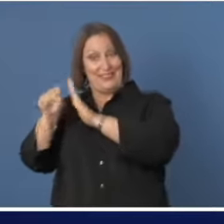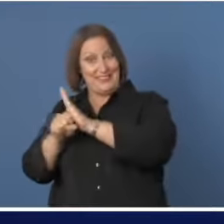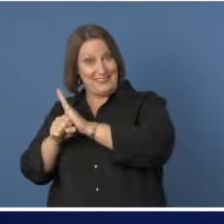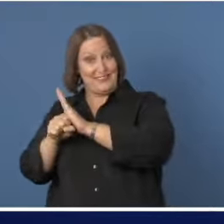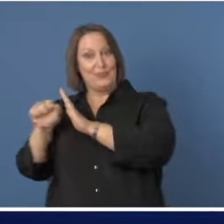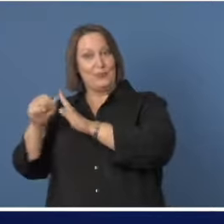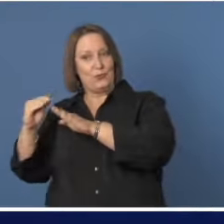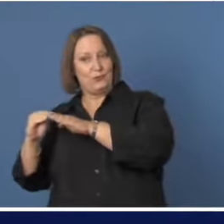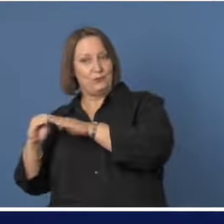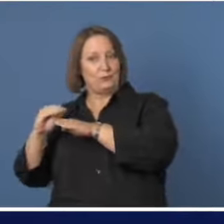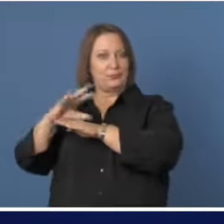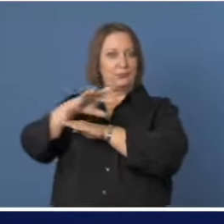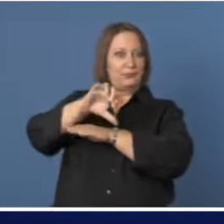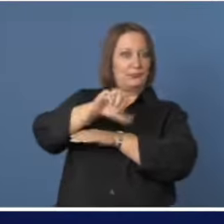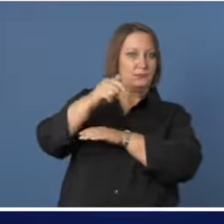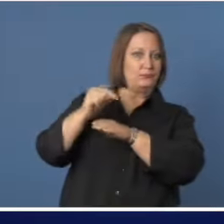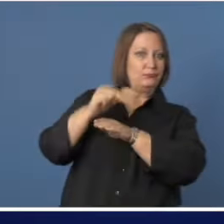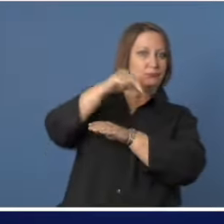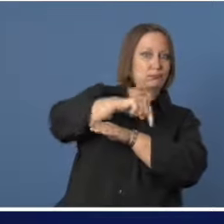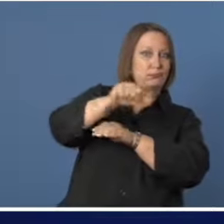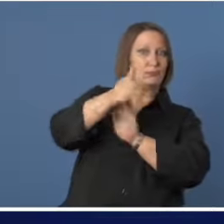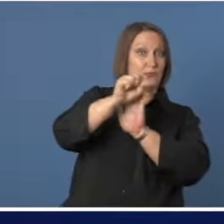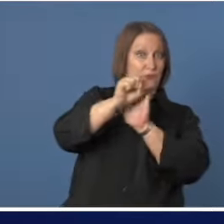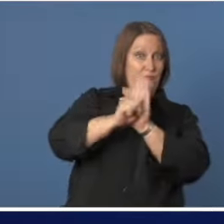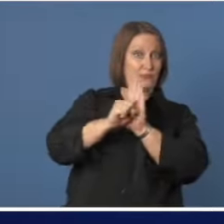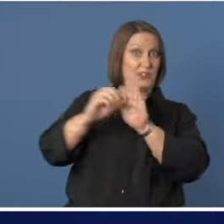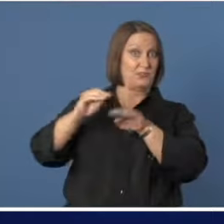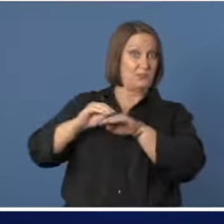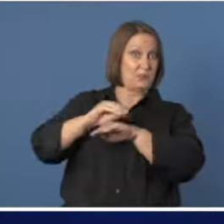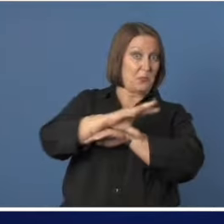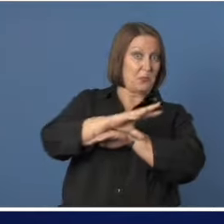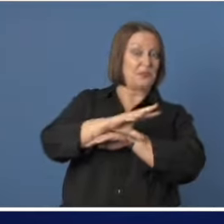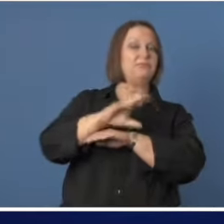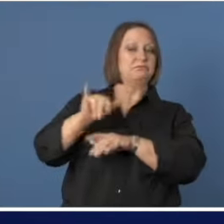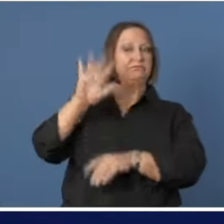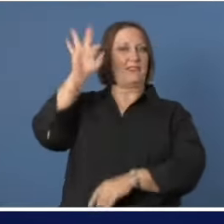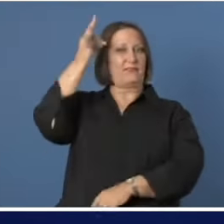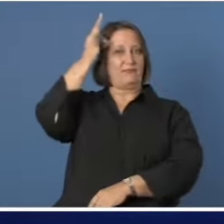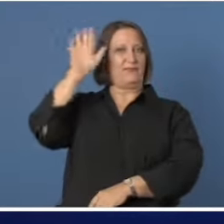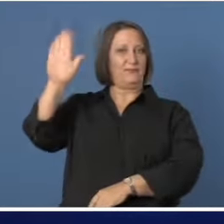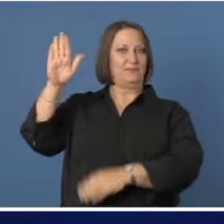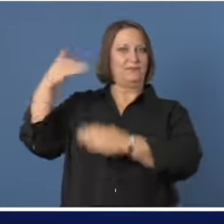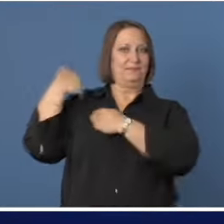into another.